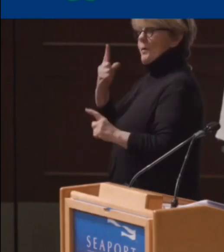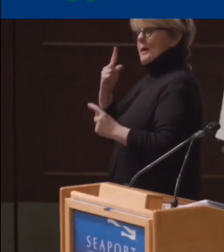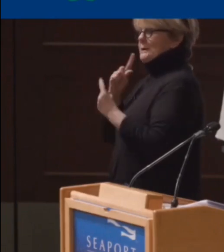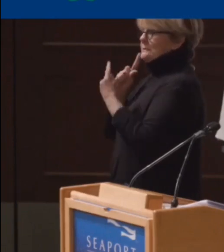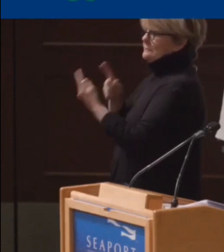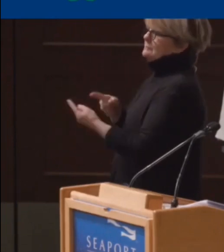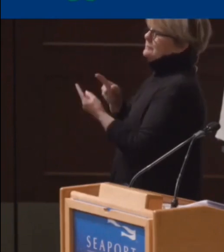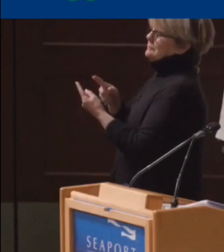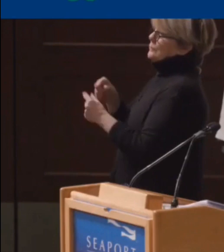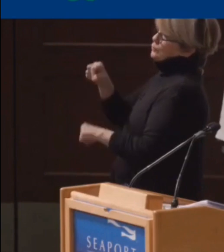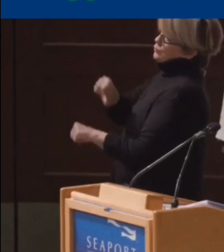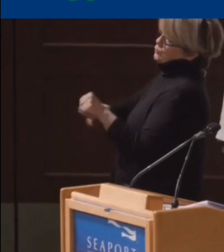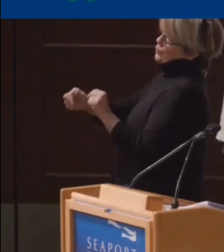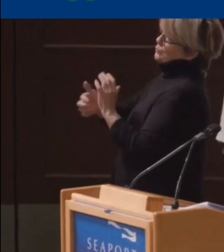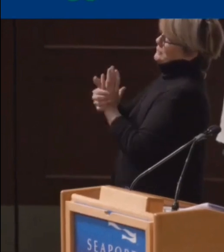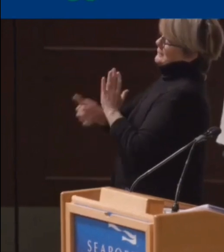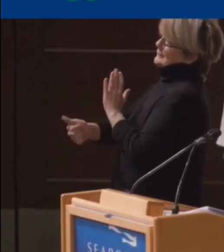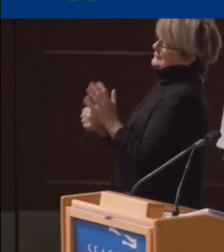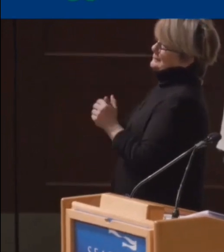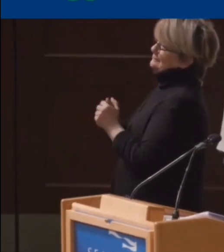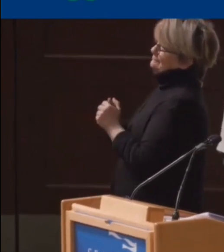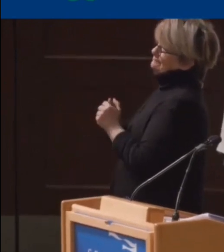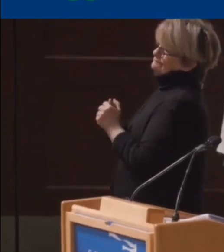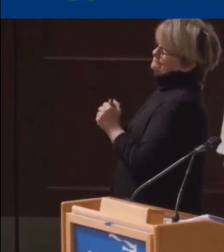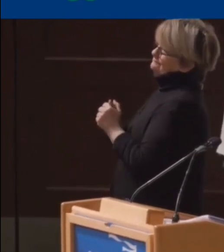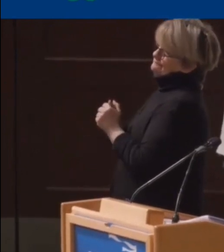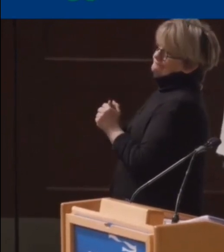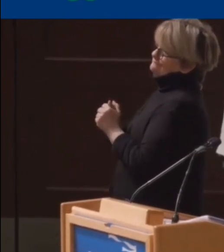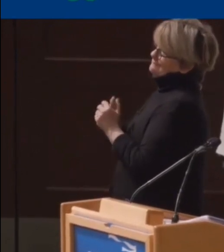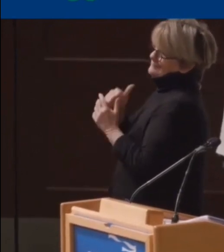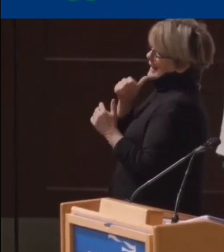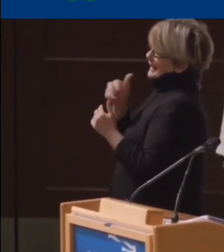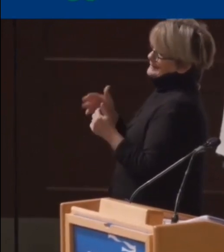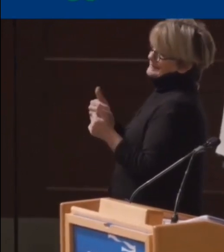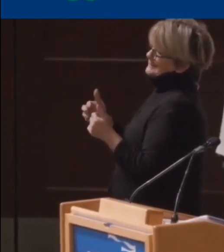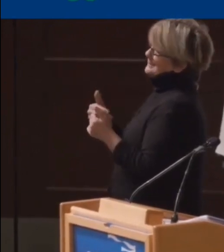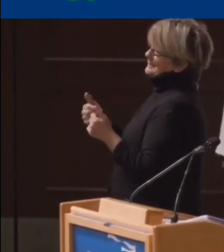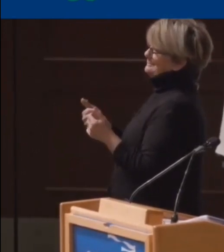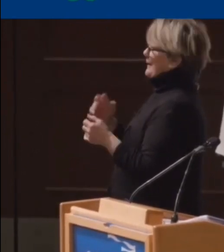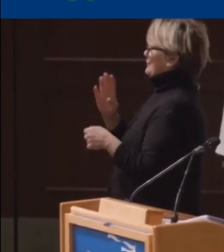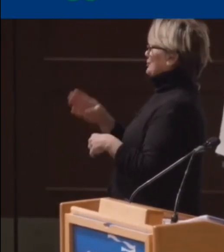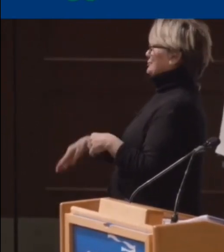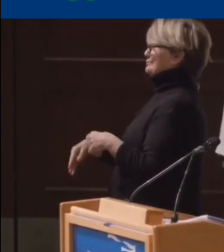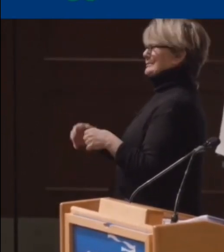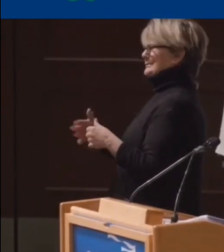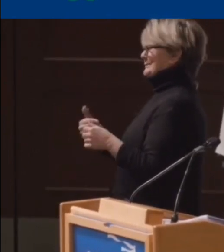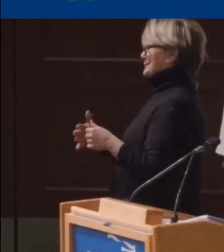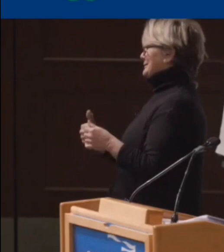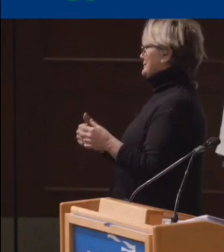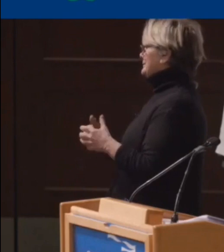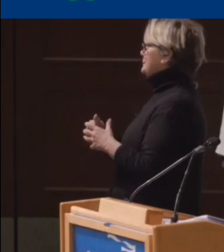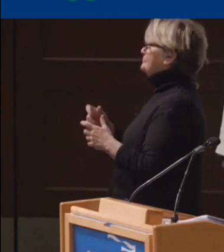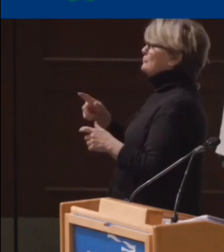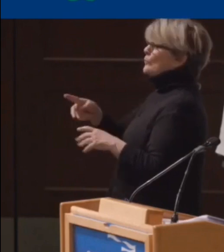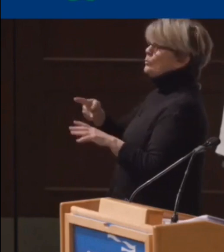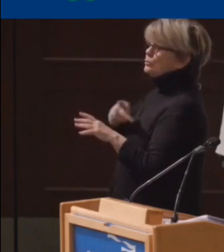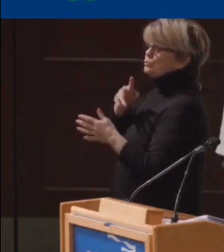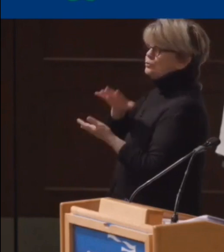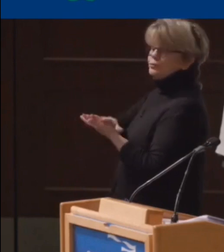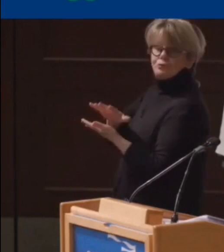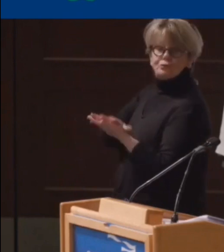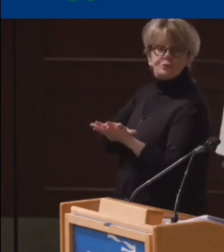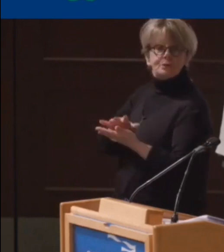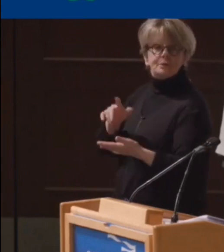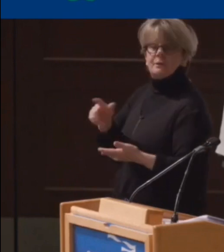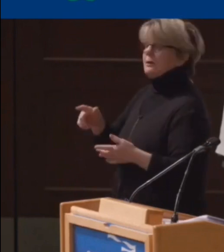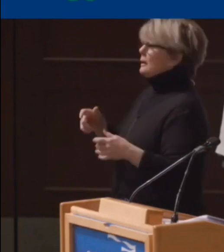with was social skills. Social skills never came easy for me. When I started elementary school, most people